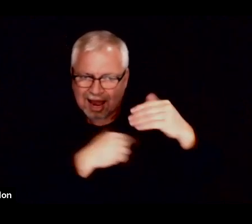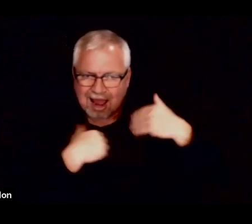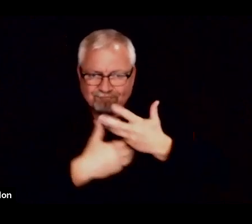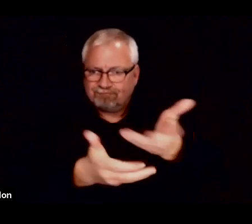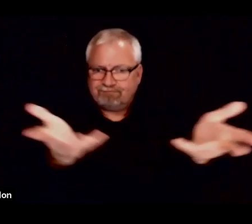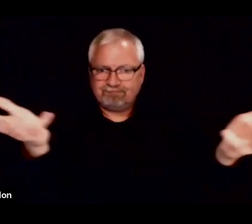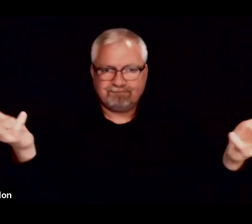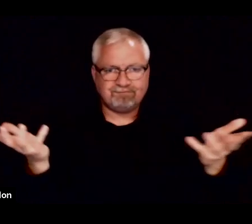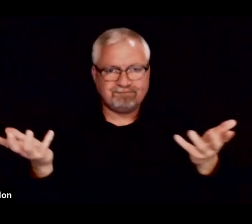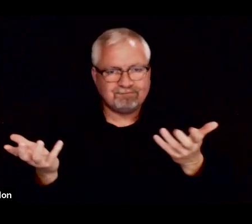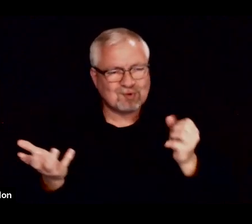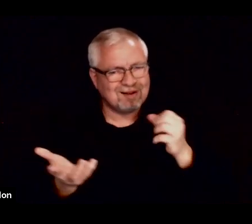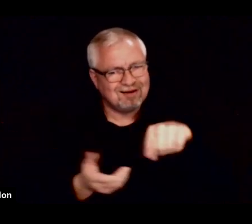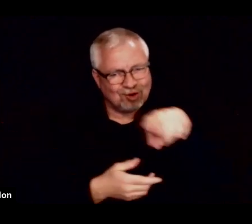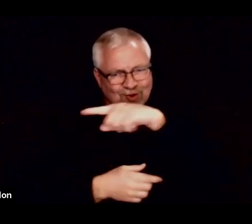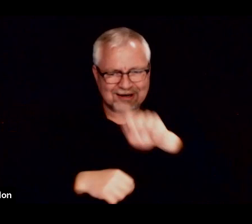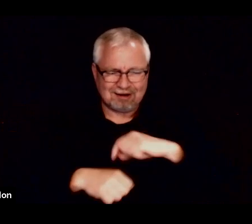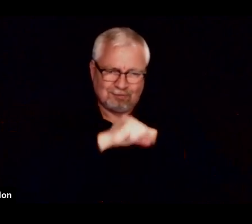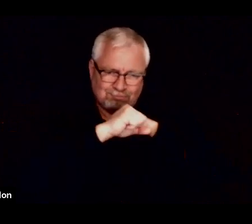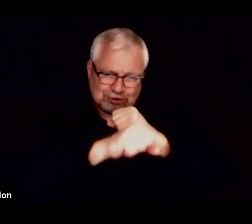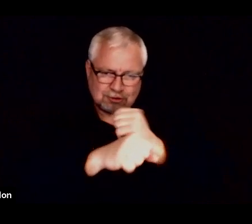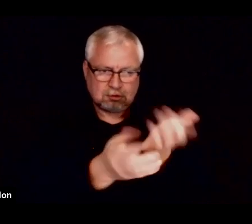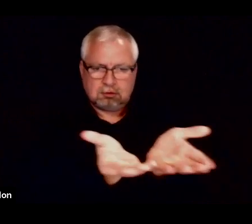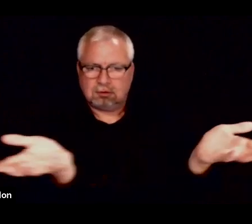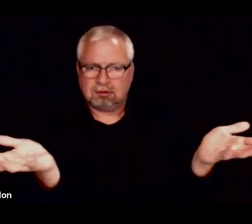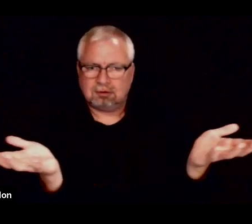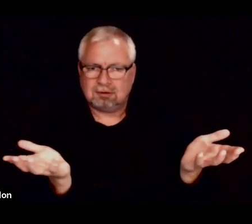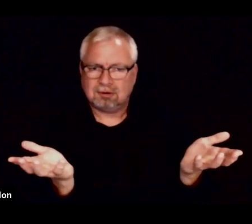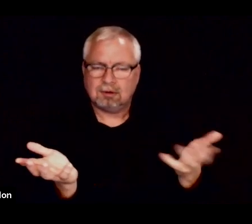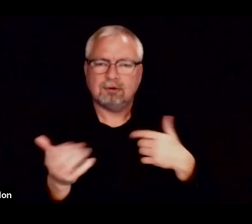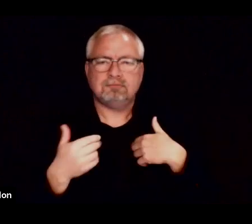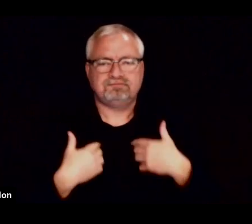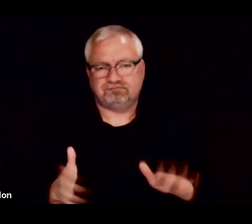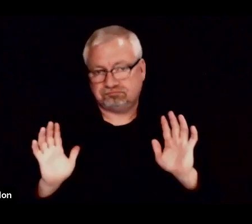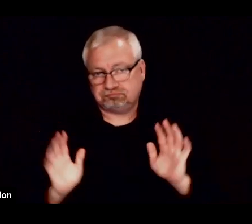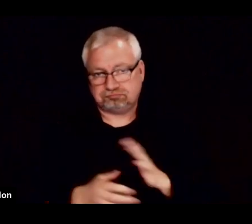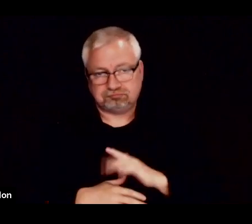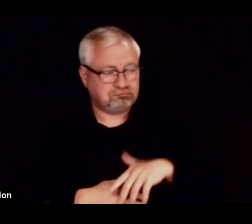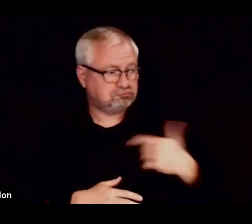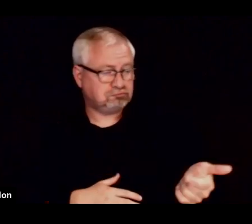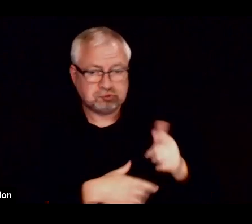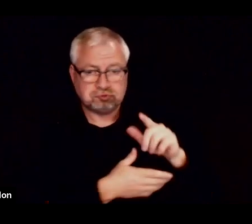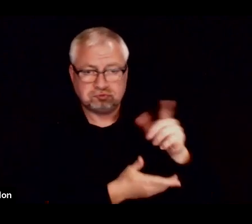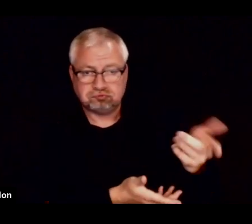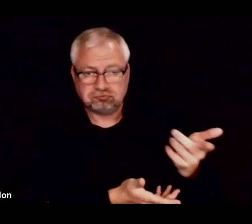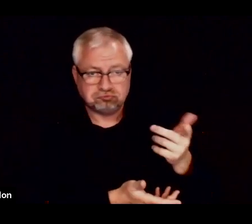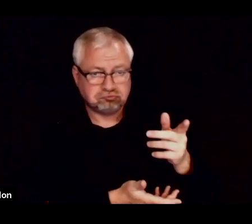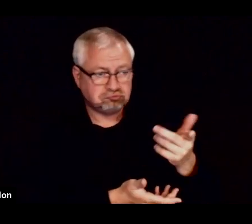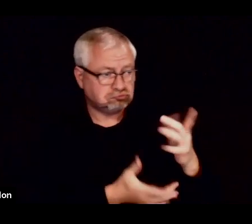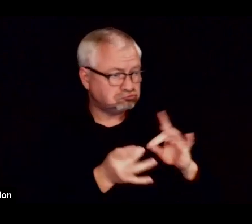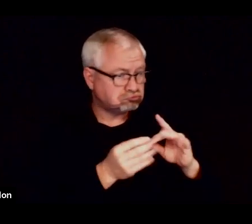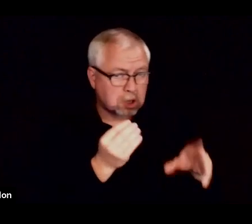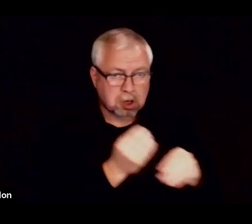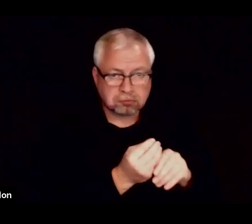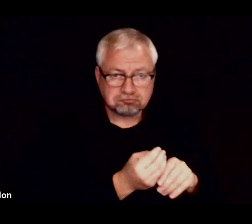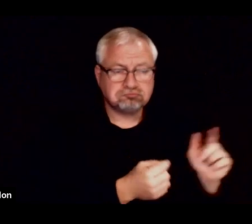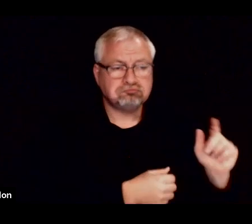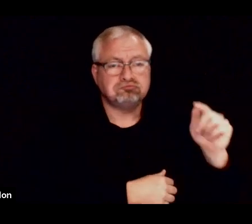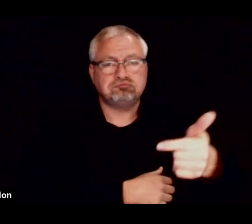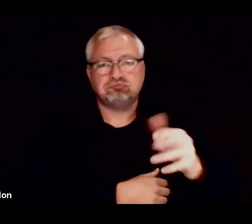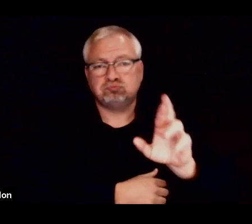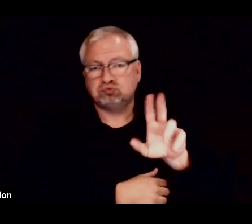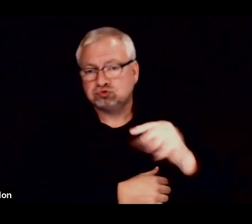Lynn, I think actually first to Chris Ayersman for some comments. And we do have Dr. Linfield on the line today as well to come back to your serology questions from